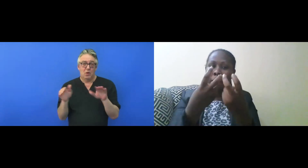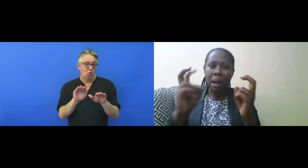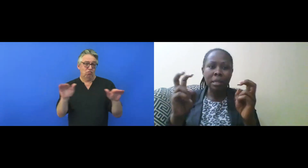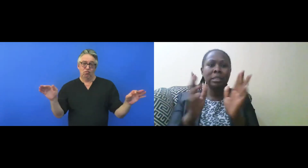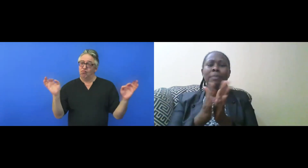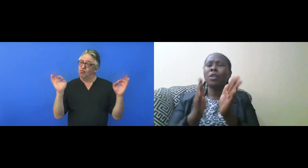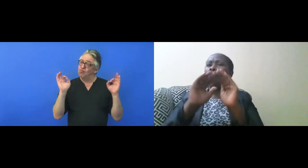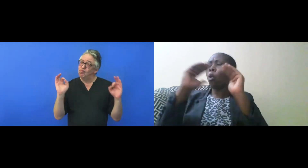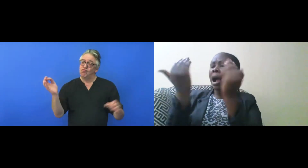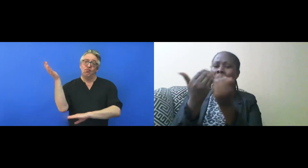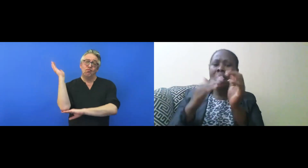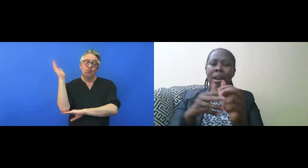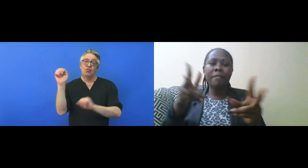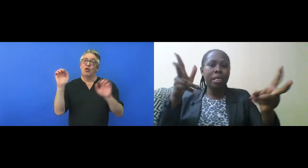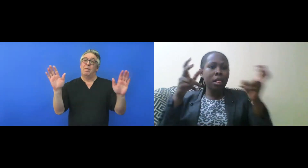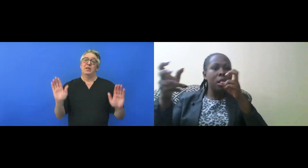amazing points.